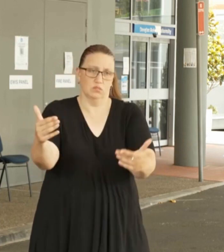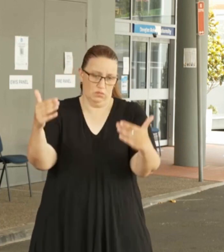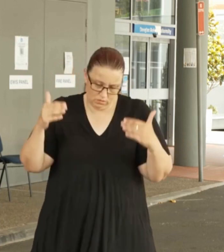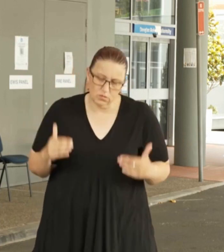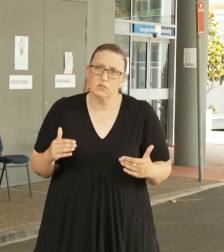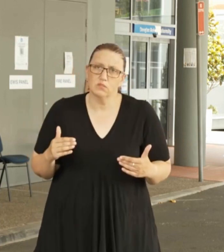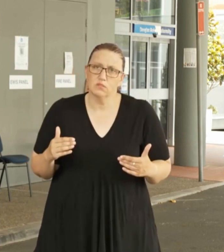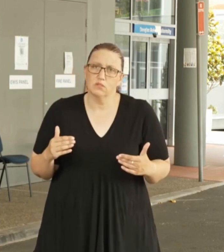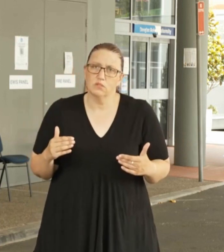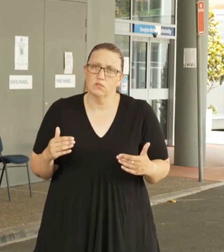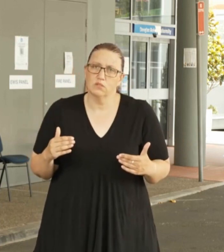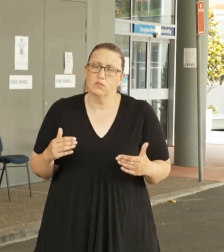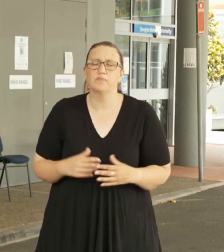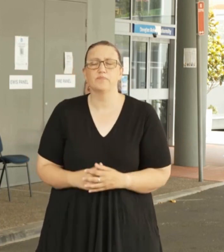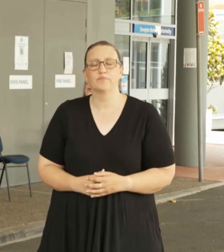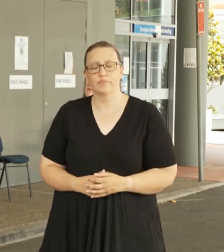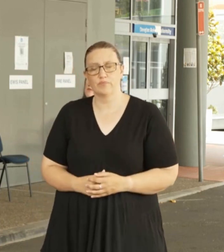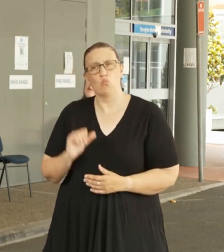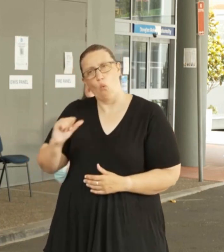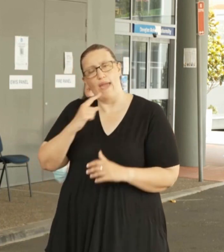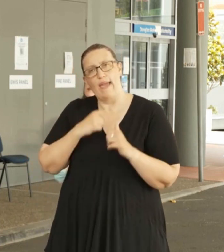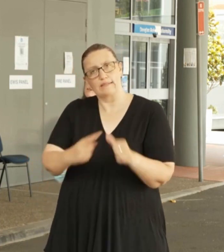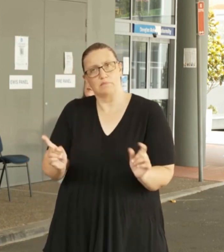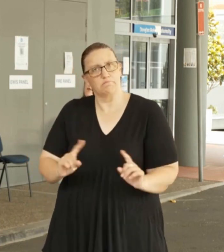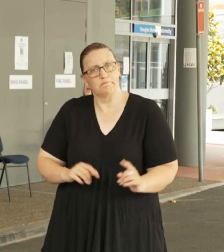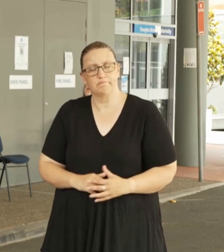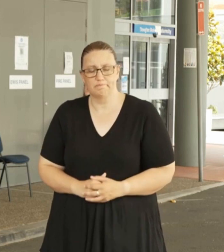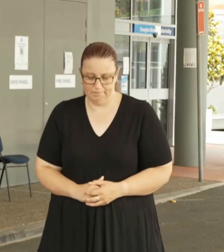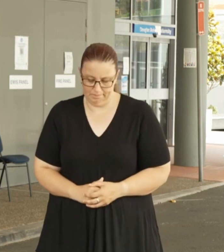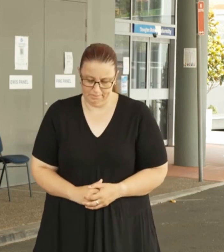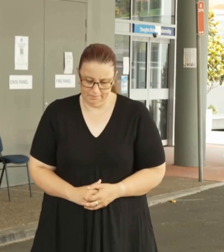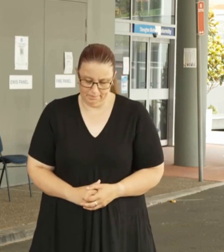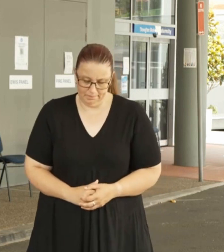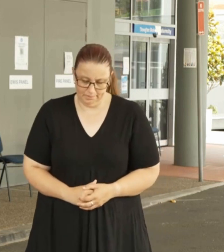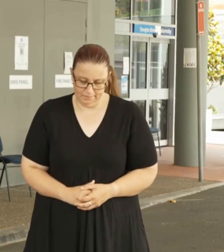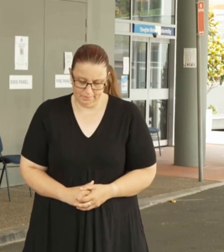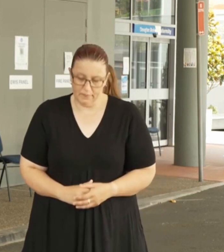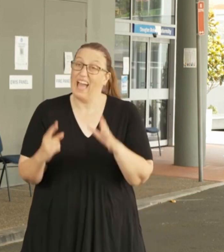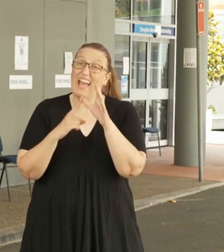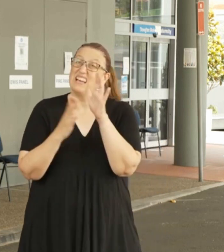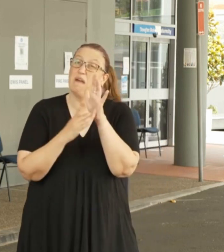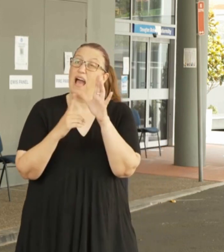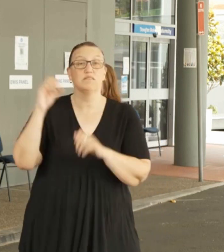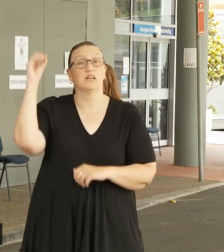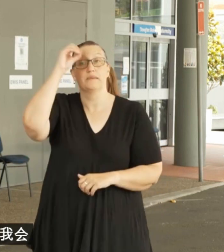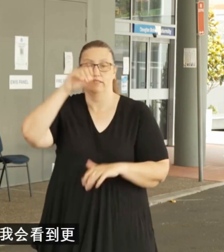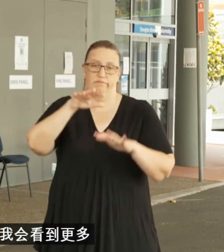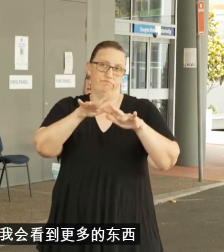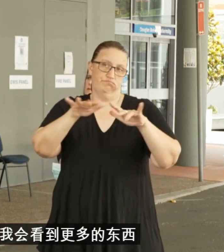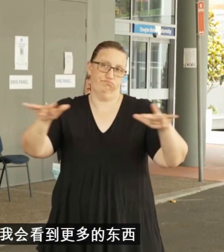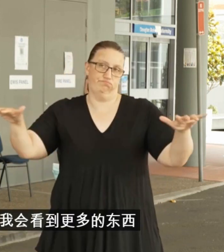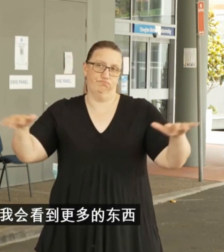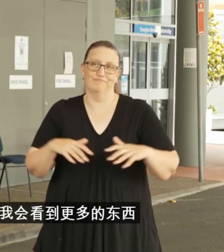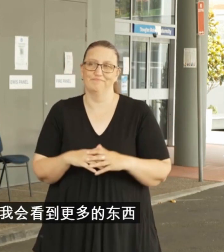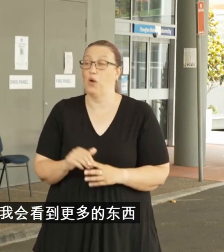AMA, over the last 2 years, but I think I've also heard a range of other epidemiologists, and I get to watch a whole lot more when I watch